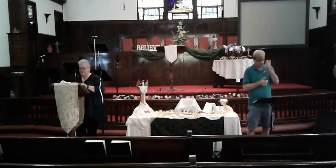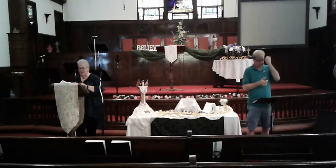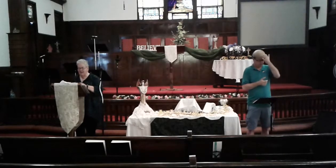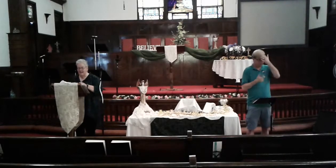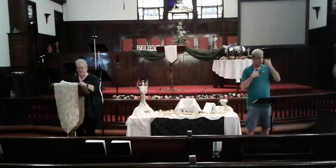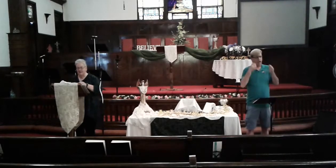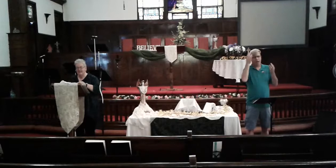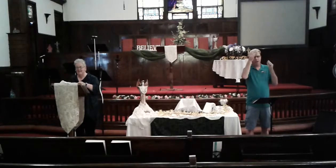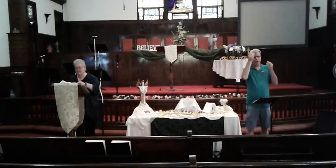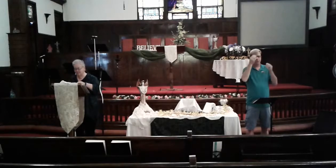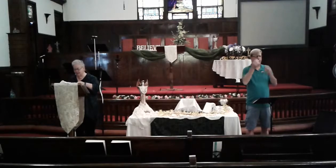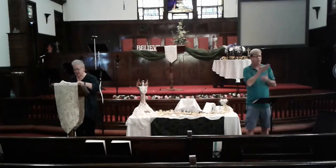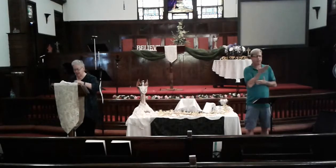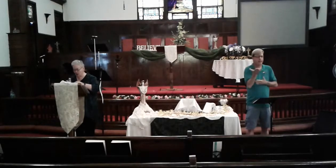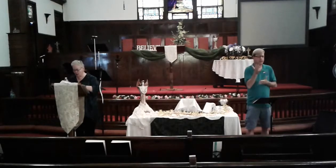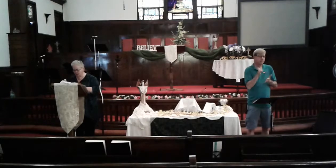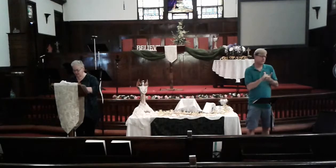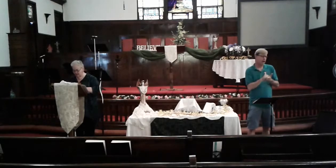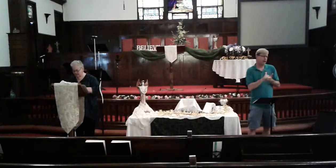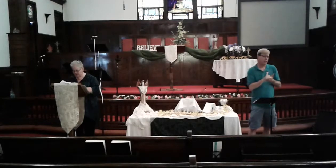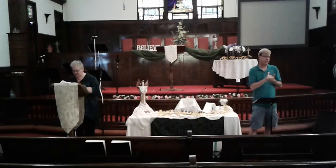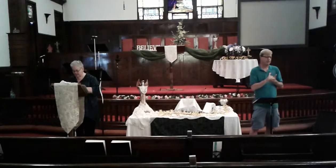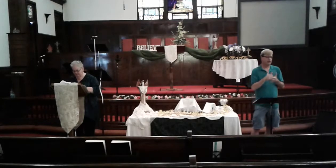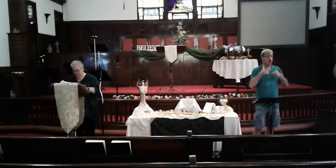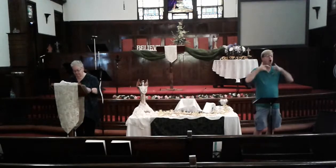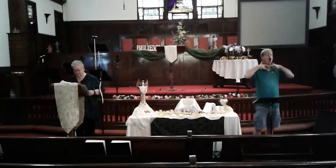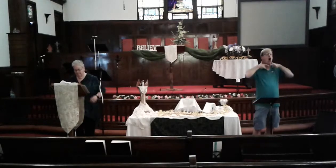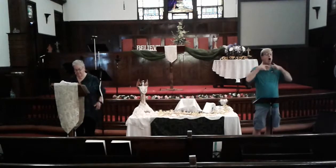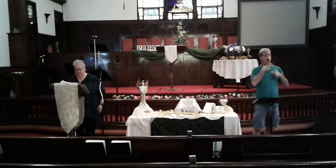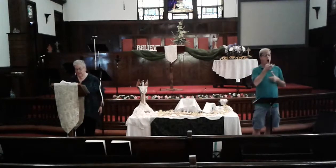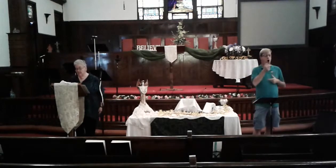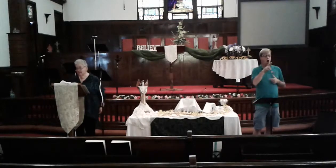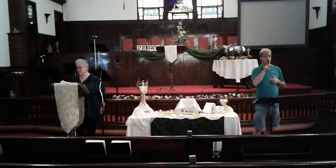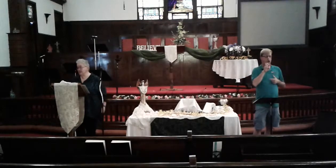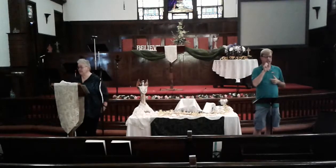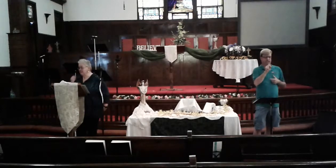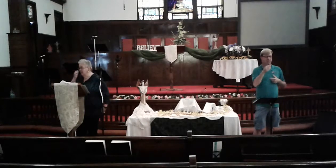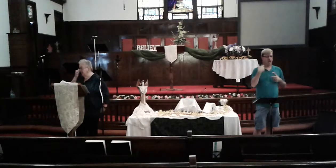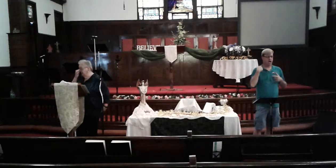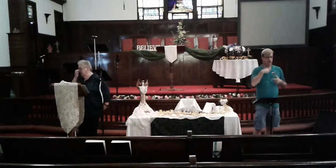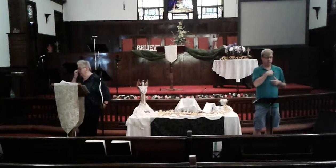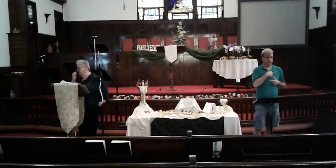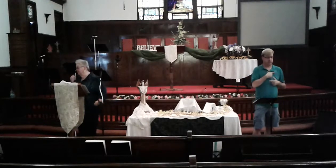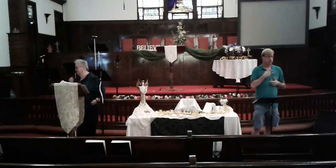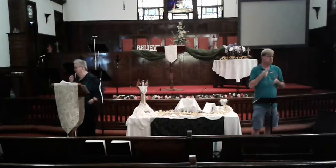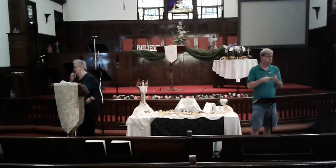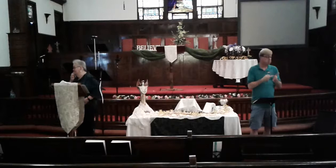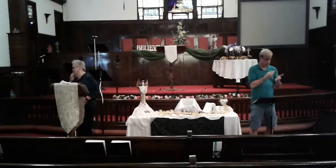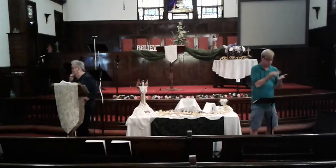And I thought about the kind of things that harness us. Sometimes it's money.